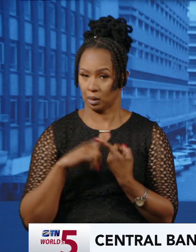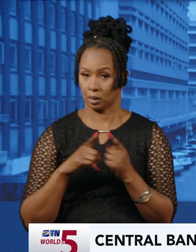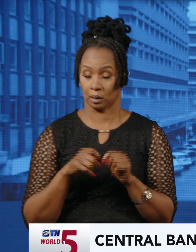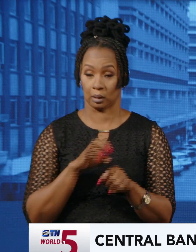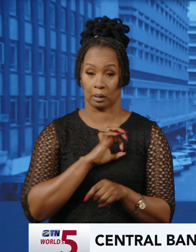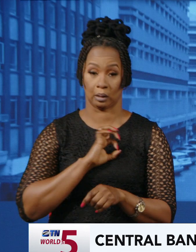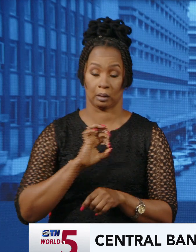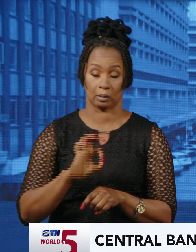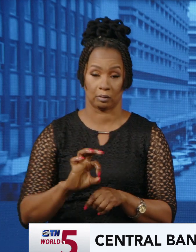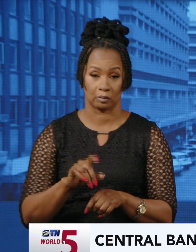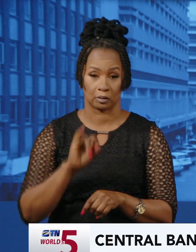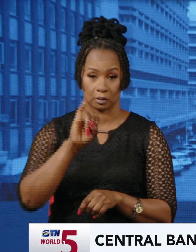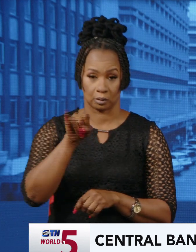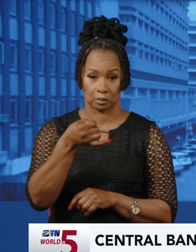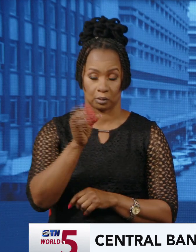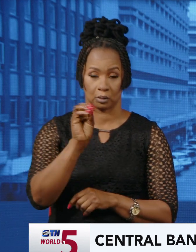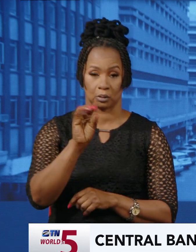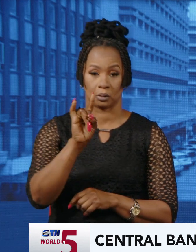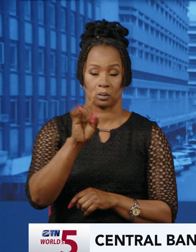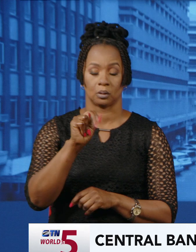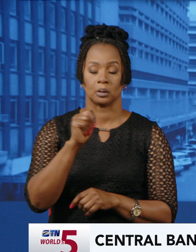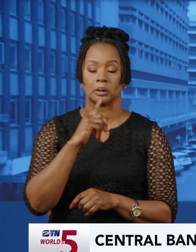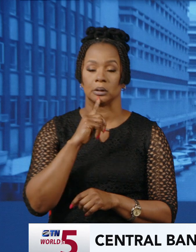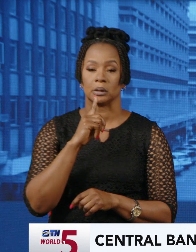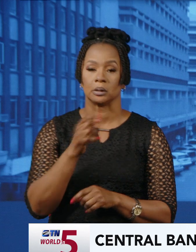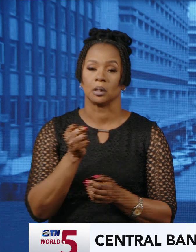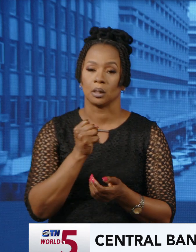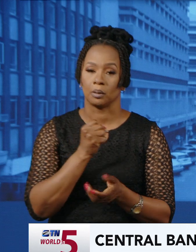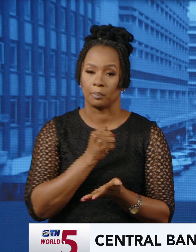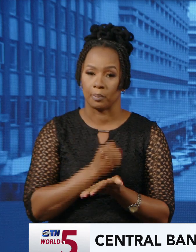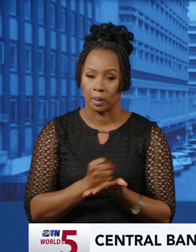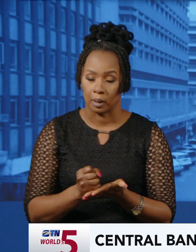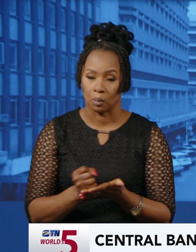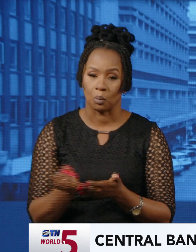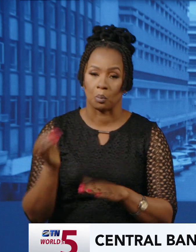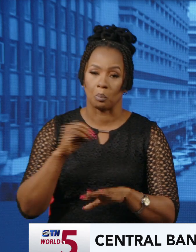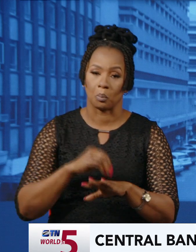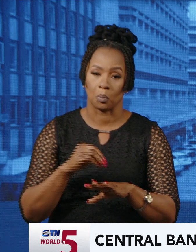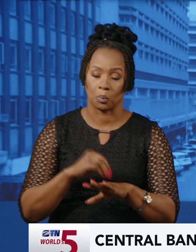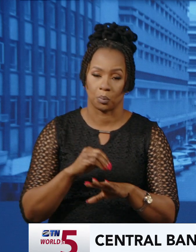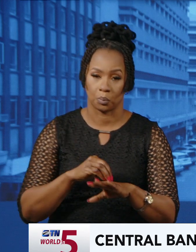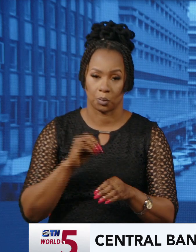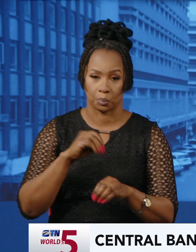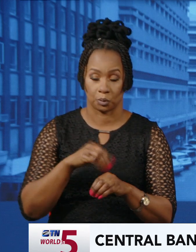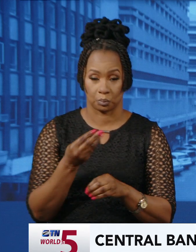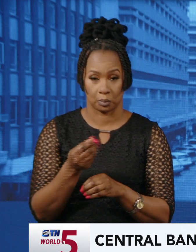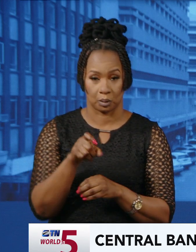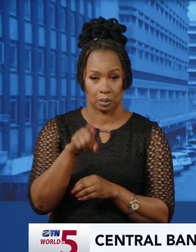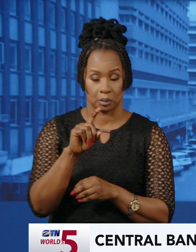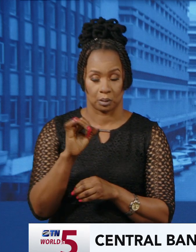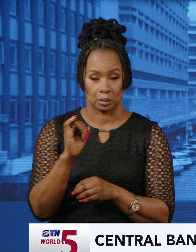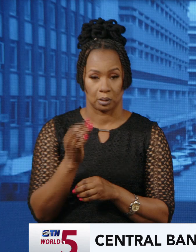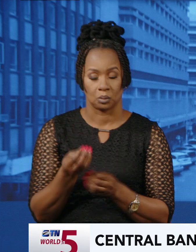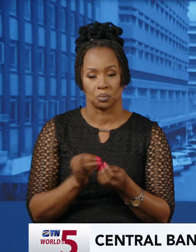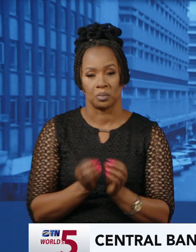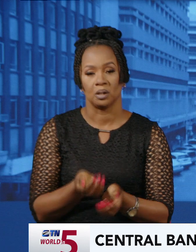John Mushayavanu said the bank will continue to inject more small ZiG denominations into the economy to ease the problem of change